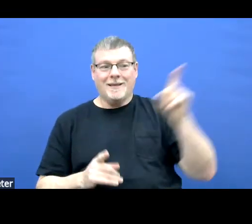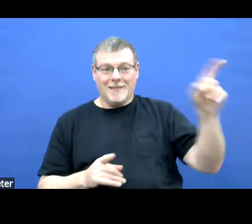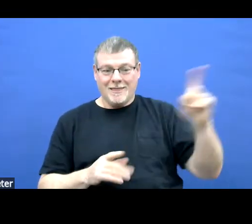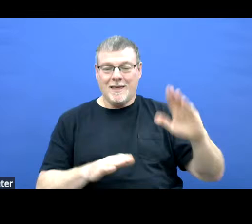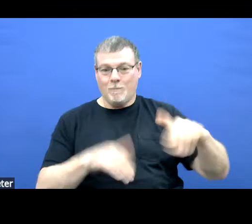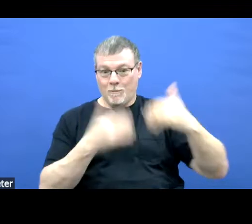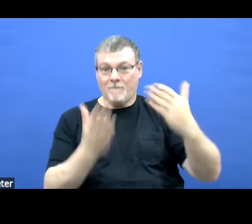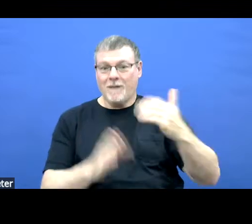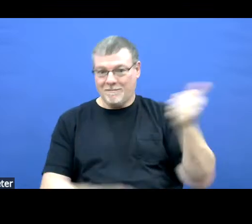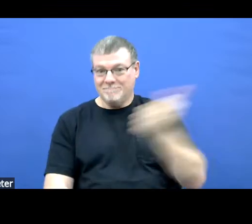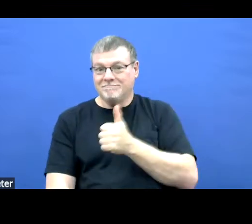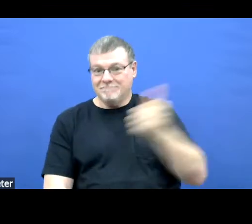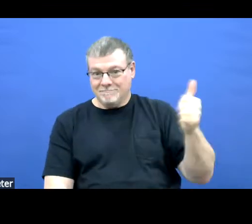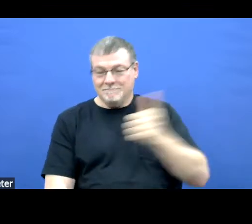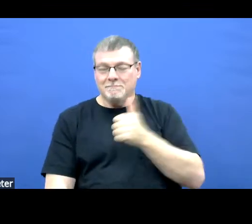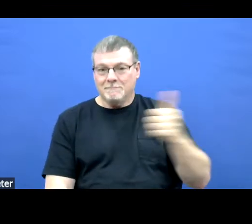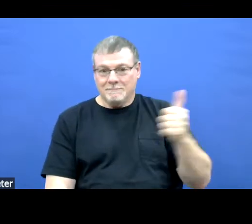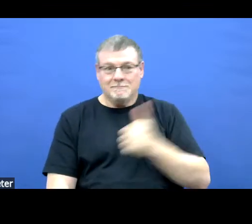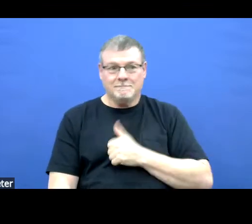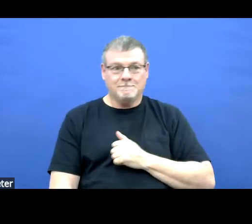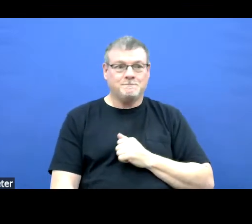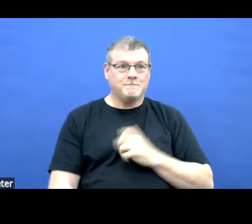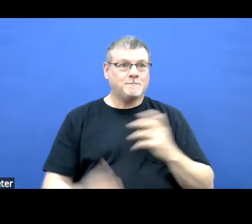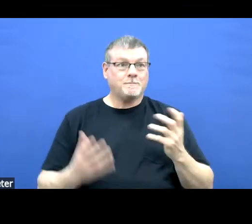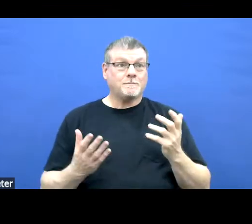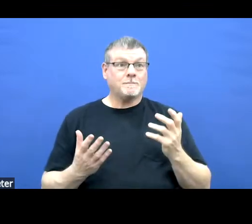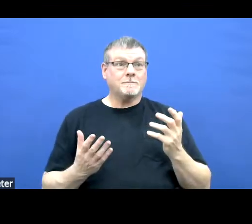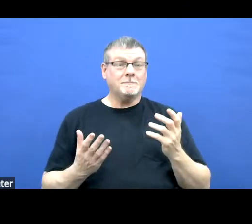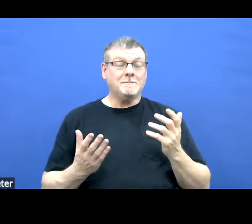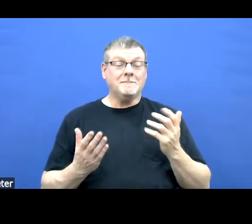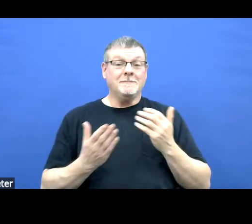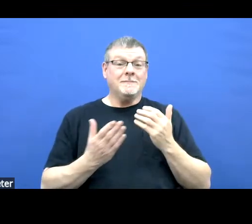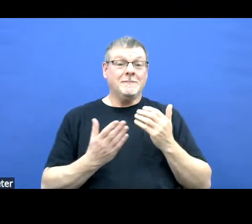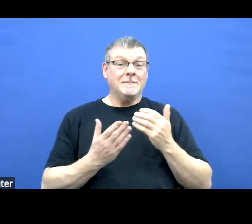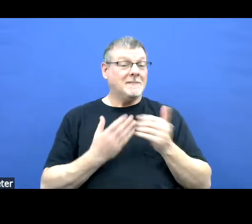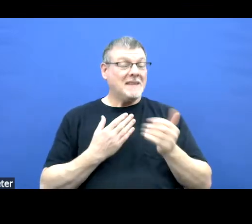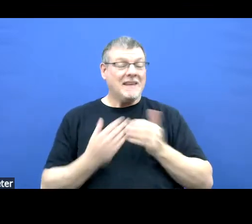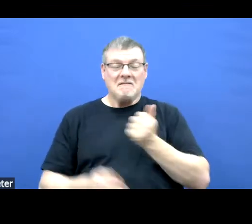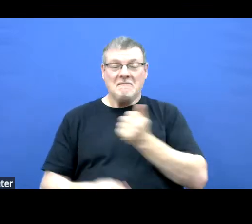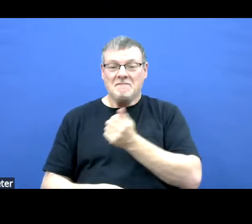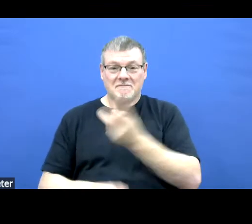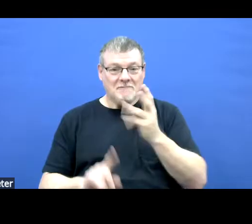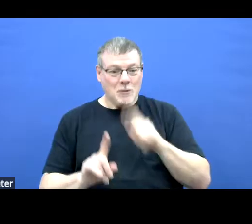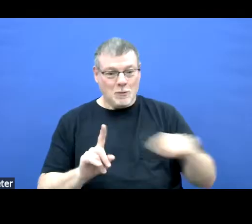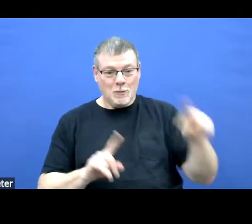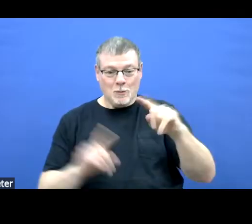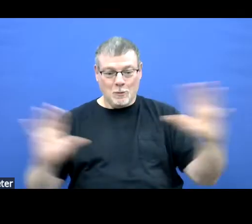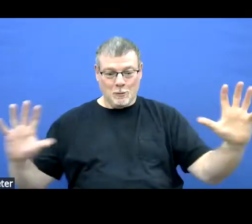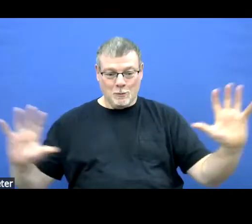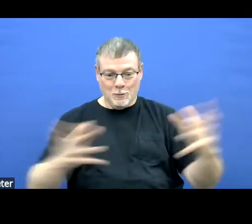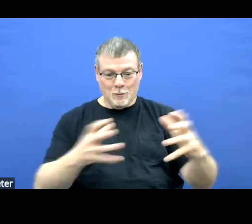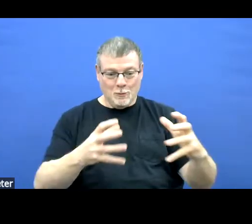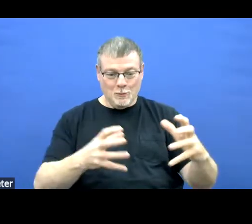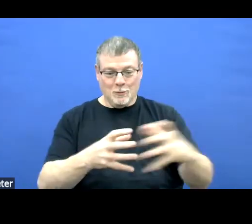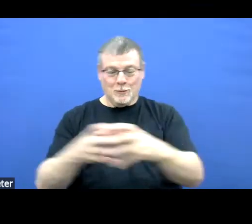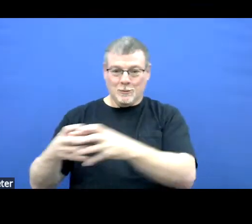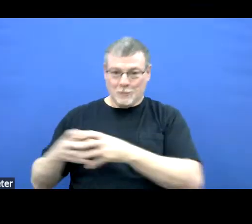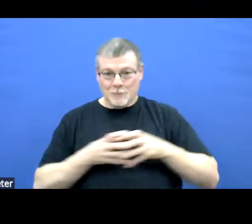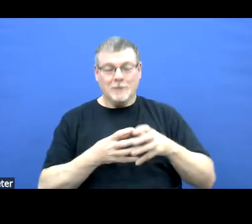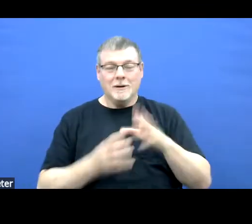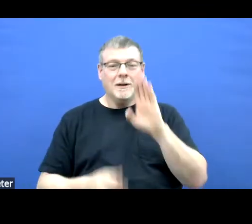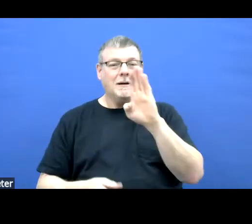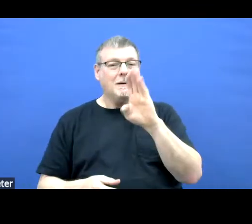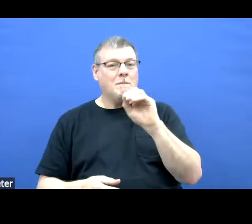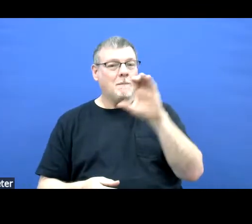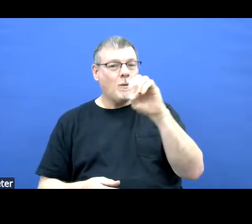that transportation. So even though there's very few districts that pull together, the BOCES